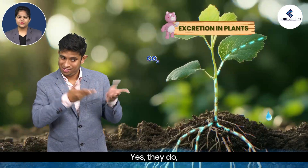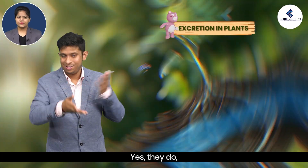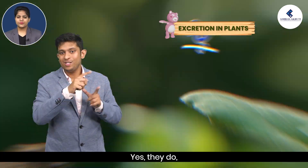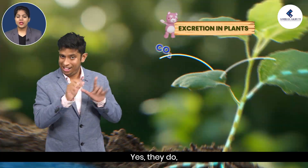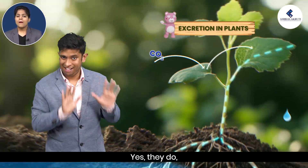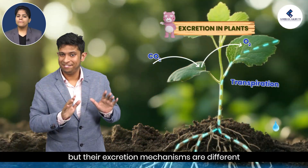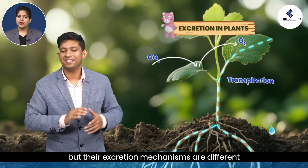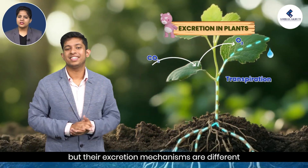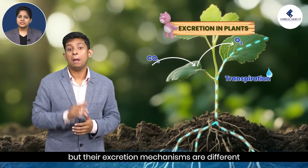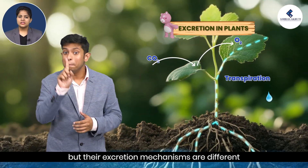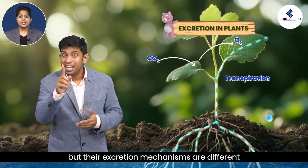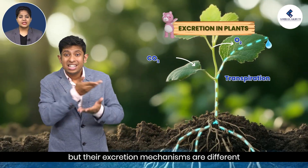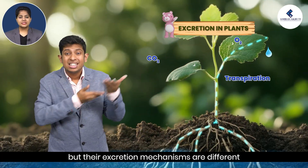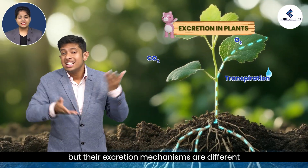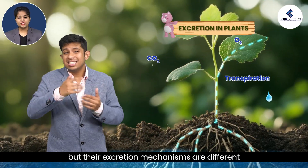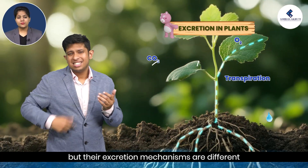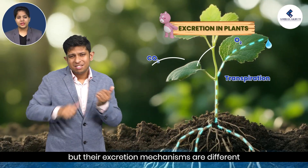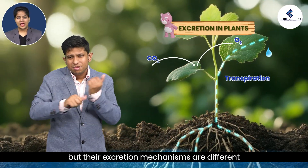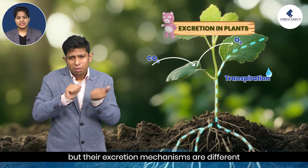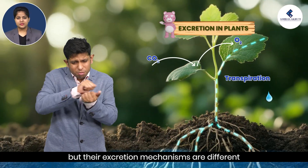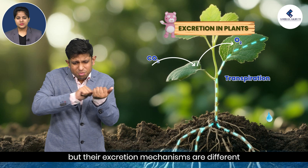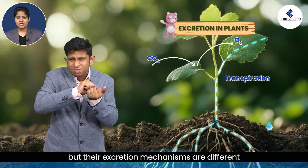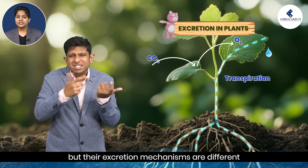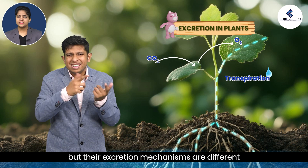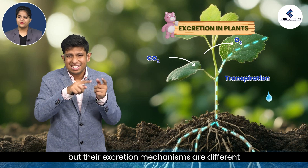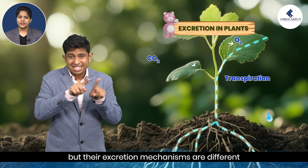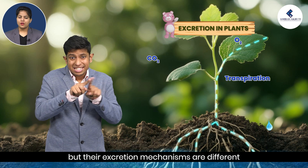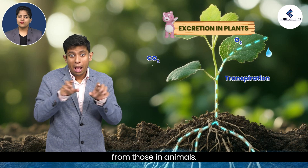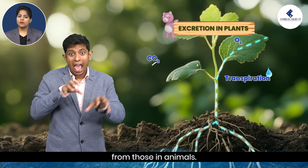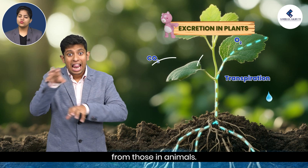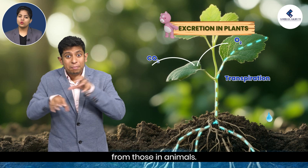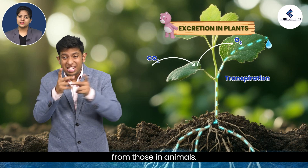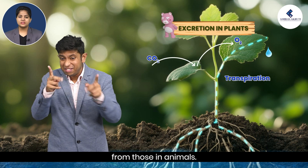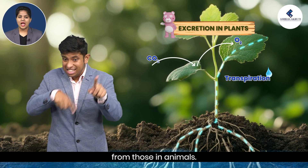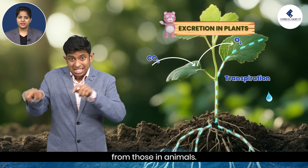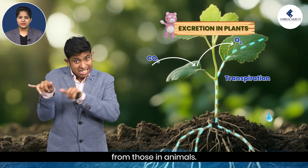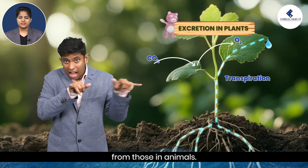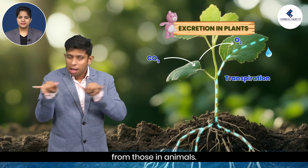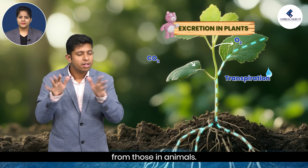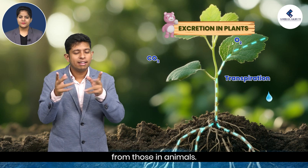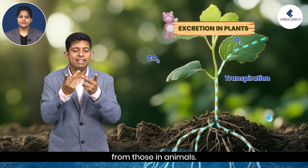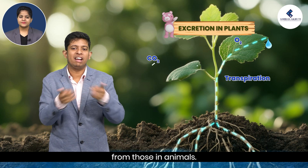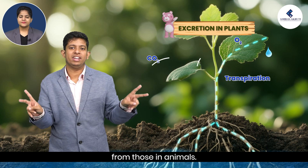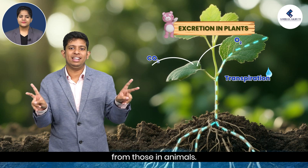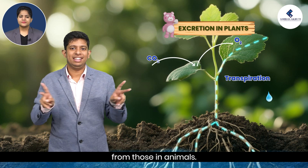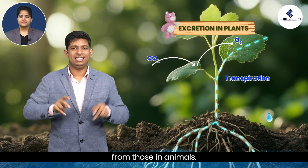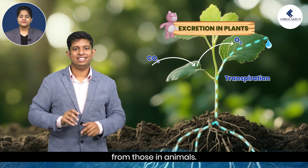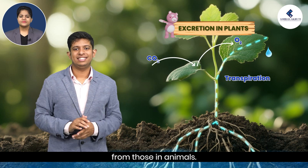do, but their excretion mechanisms are different from those in animals.